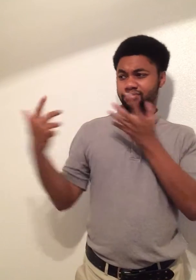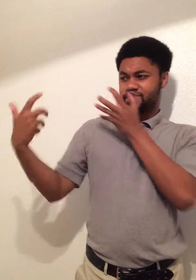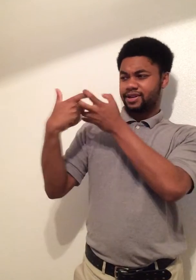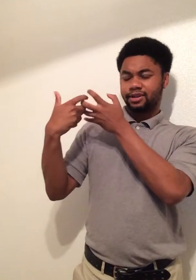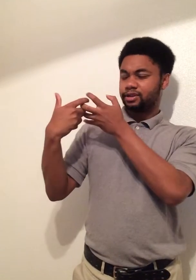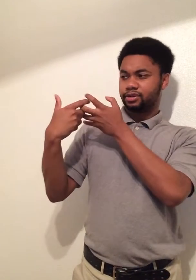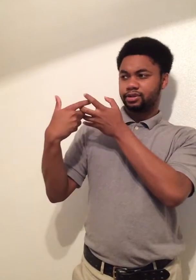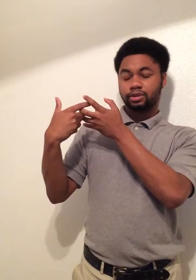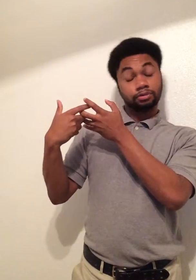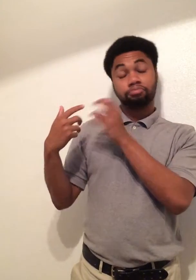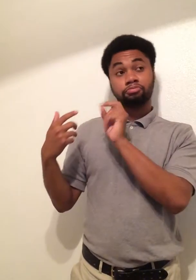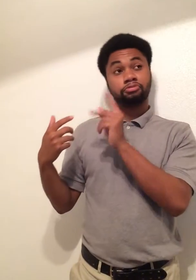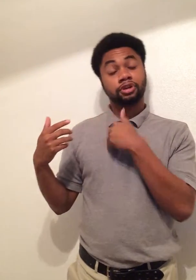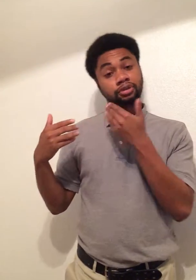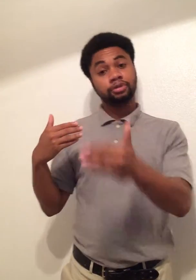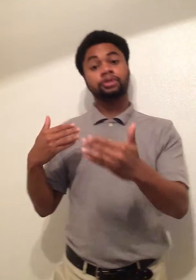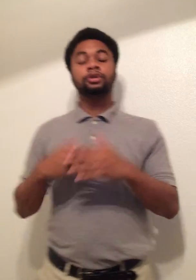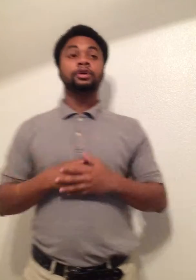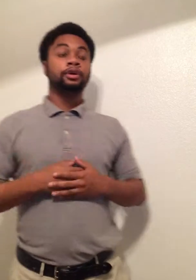now? Is 1 divisible by 4?